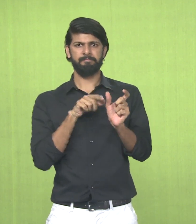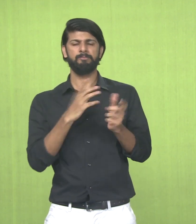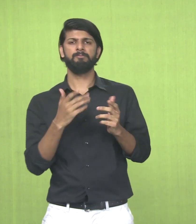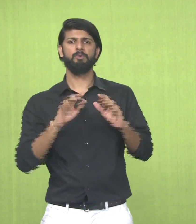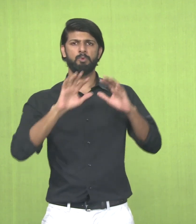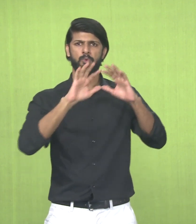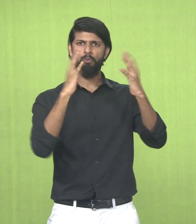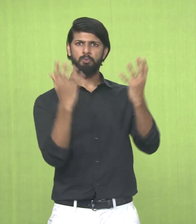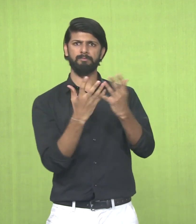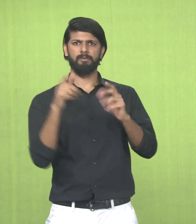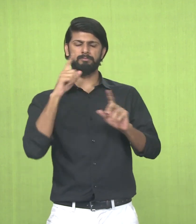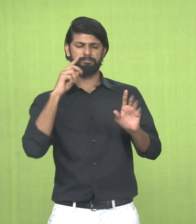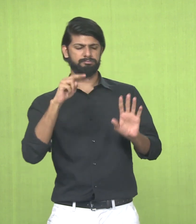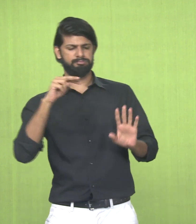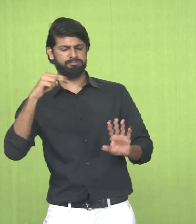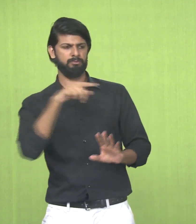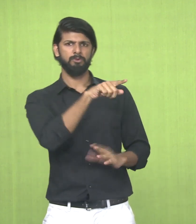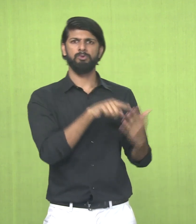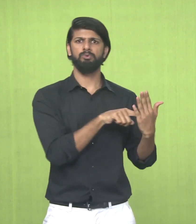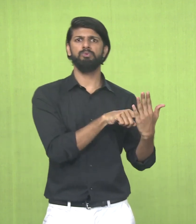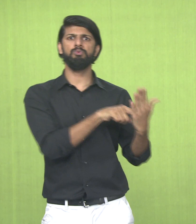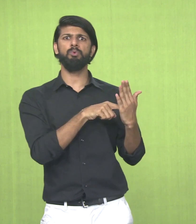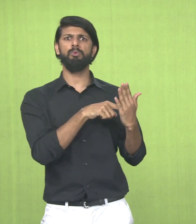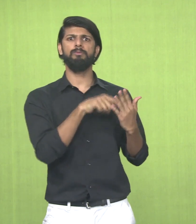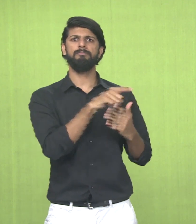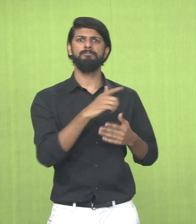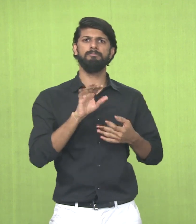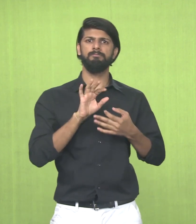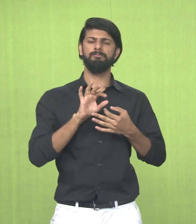Avalokiteswara means the Lord who is looking upon the world.